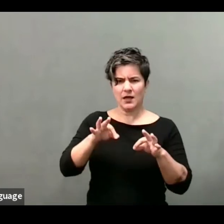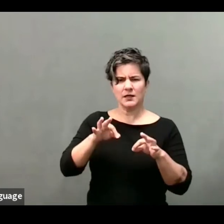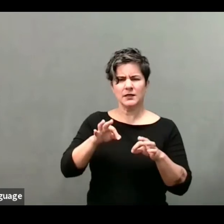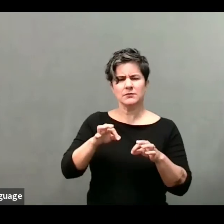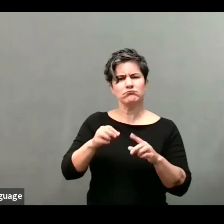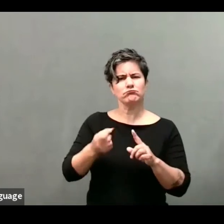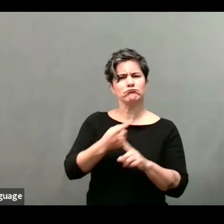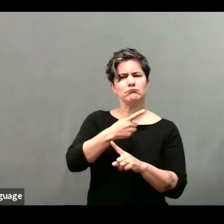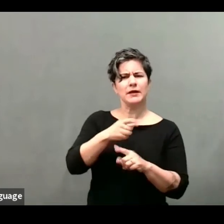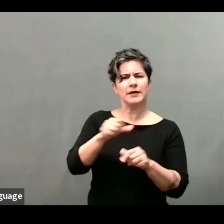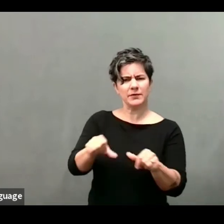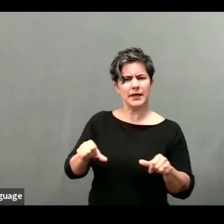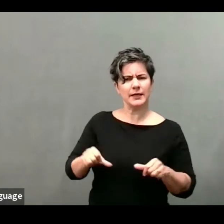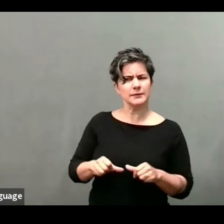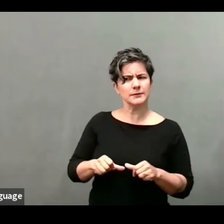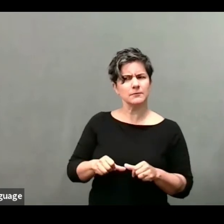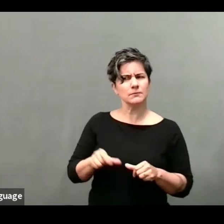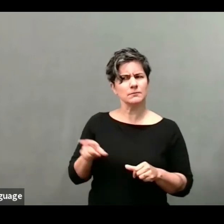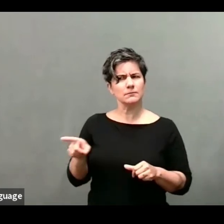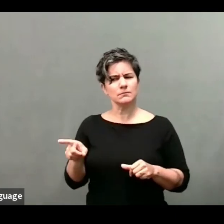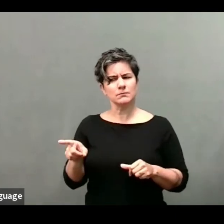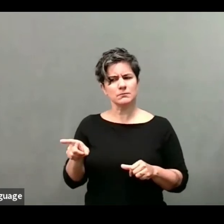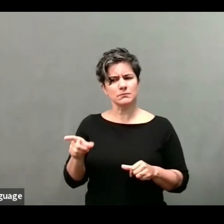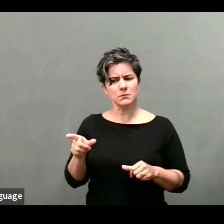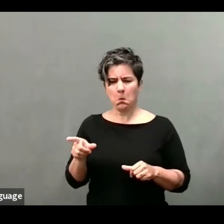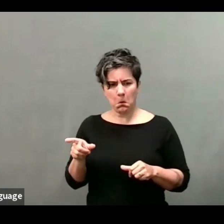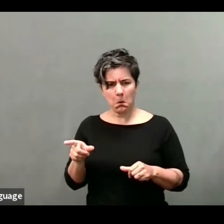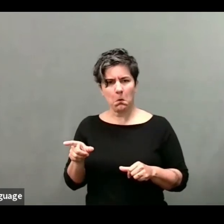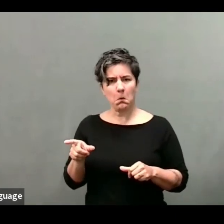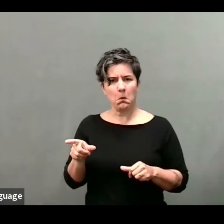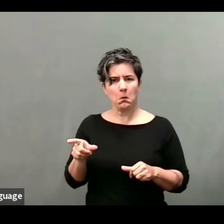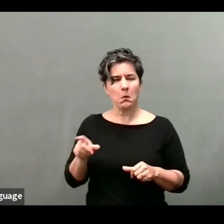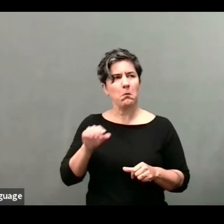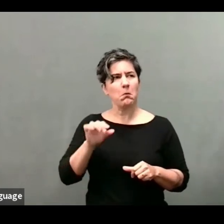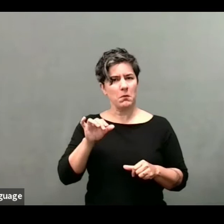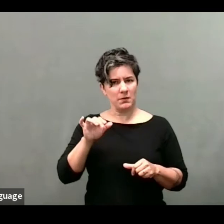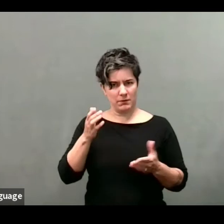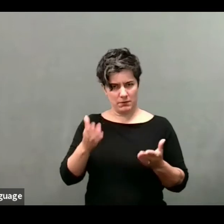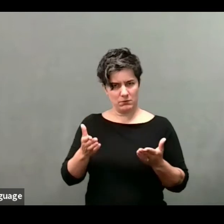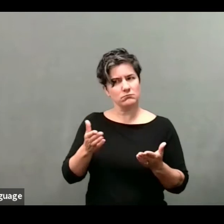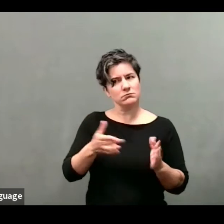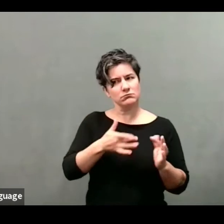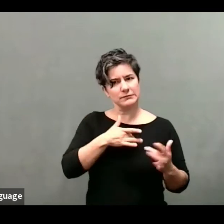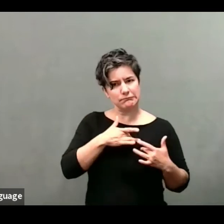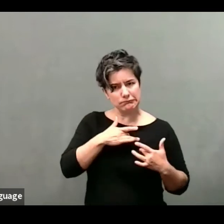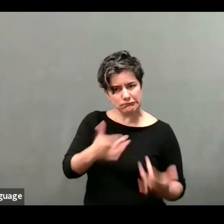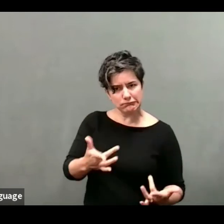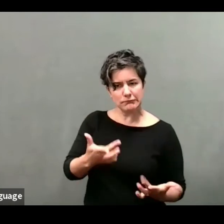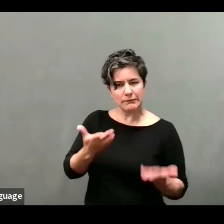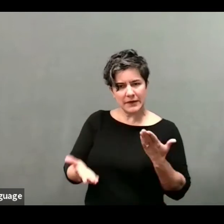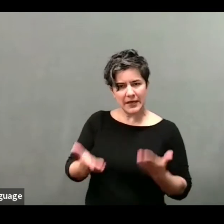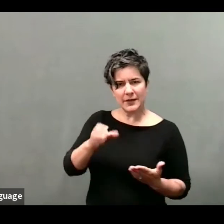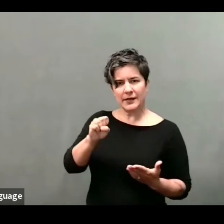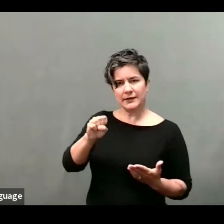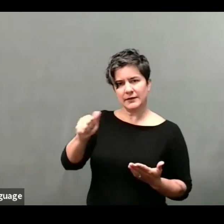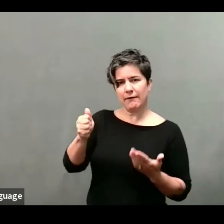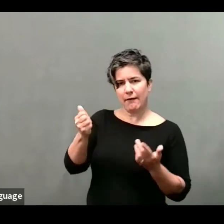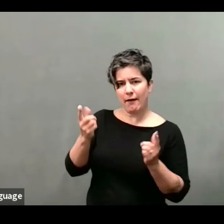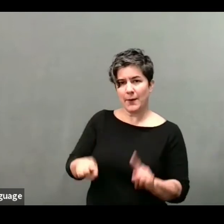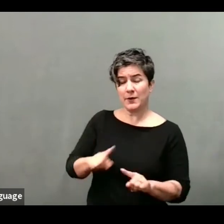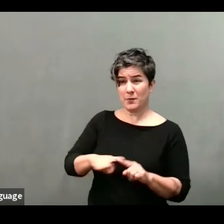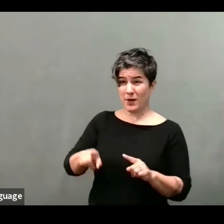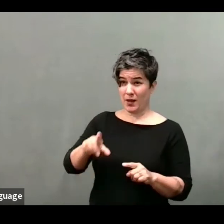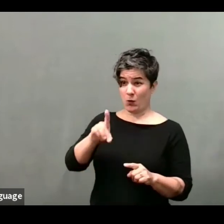suspicious area that, again, makes it likely that an assault occurred, but again, can't determine